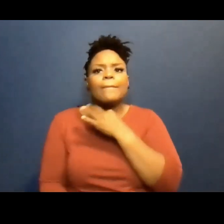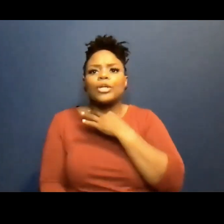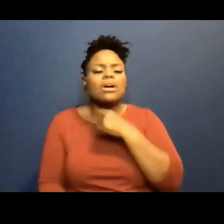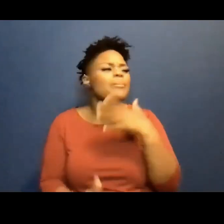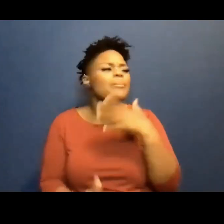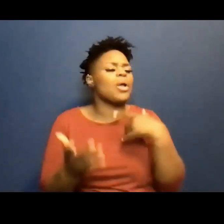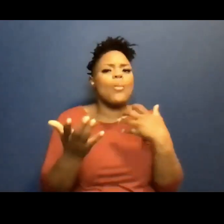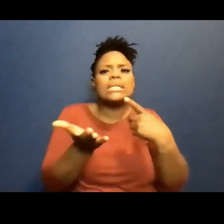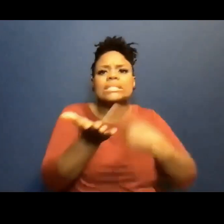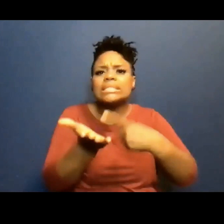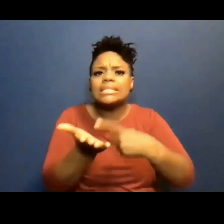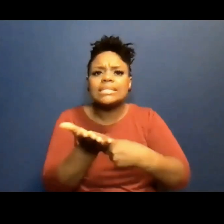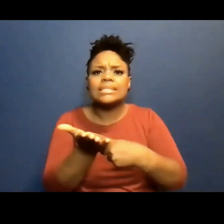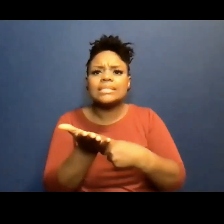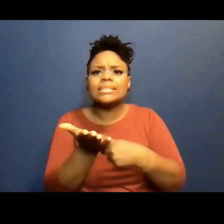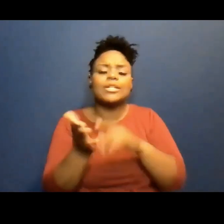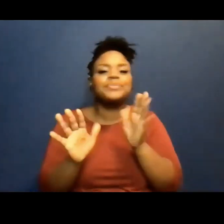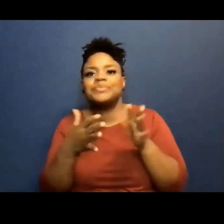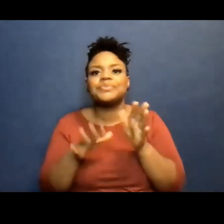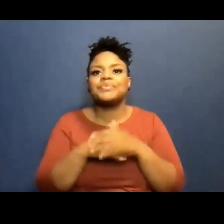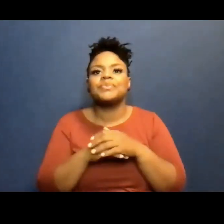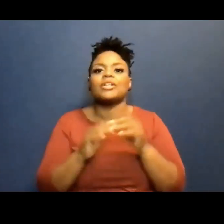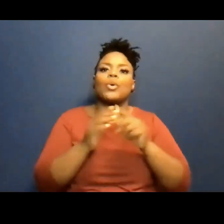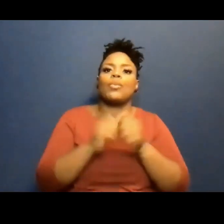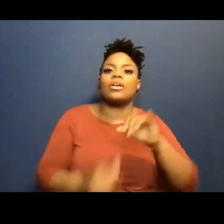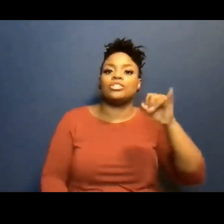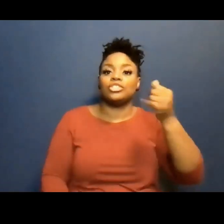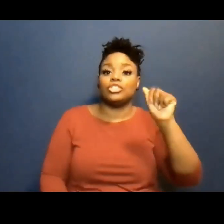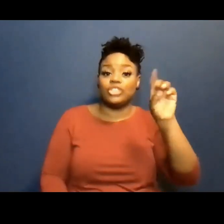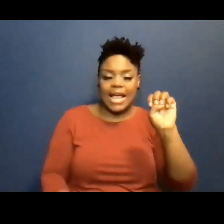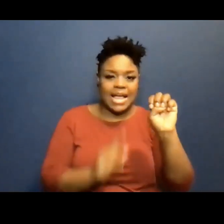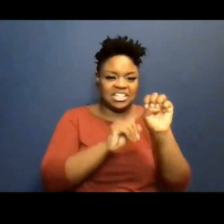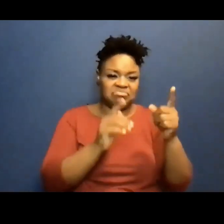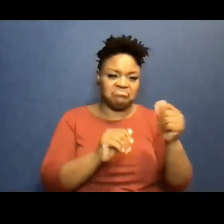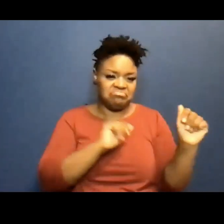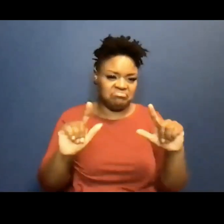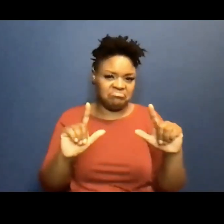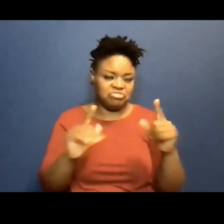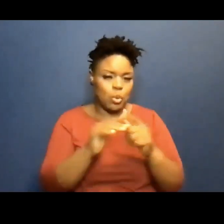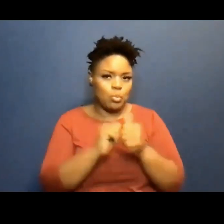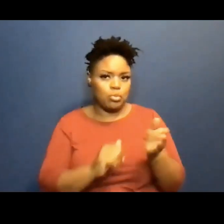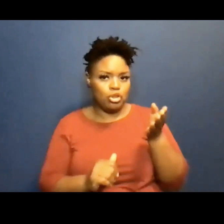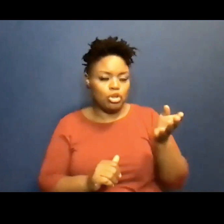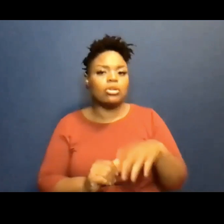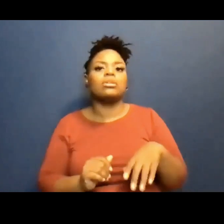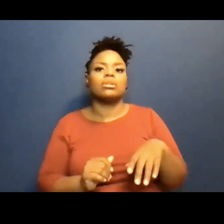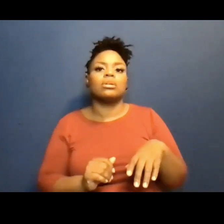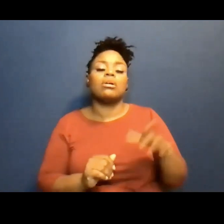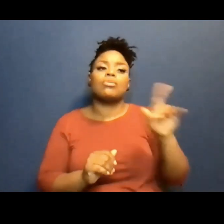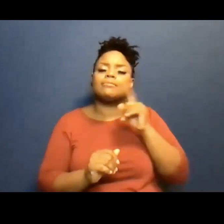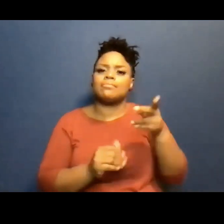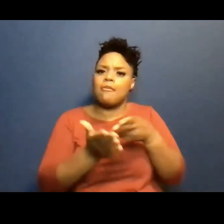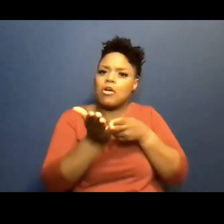start with you, Jade, is there's an honesty and a vulnerability in your film where you just kind of lay it all